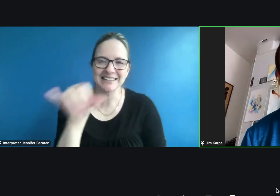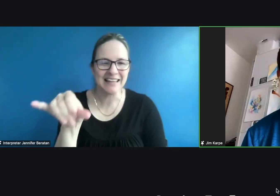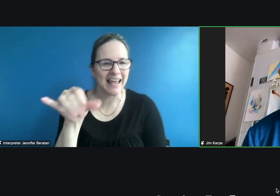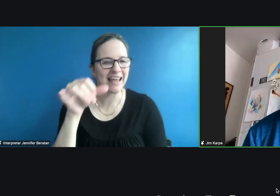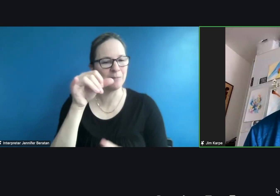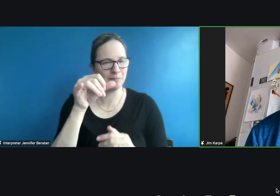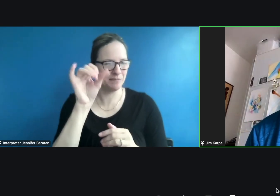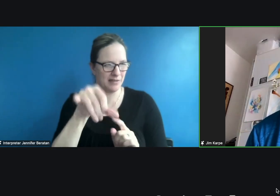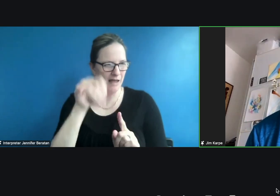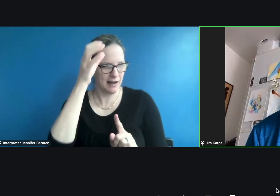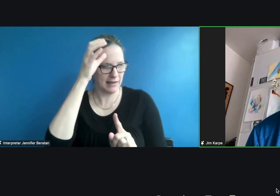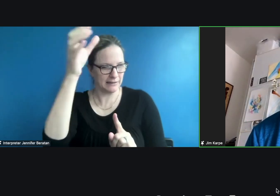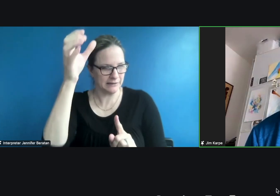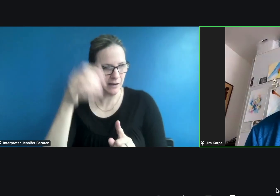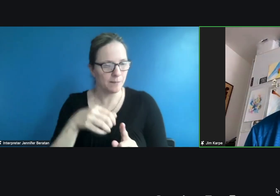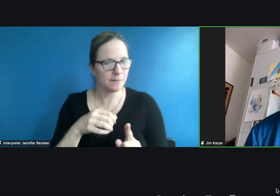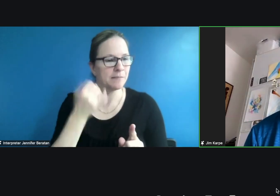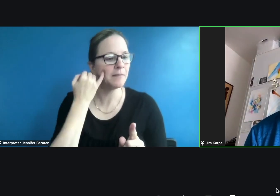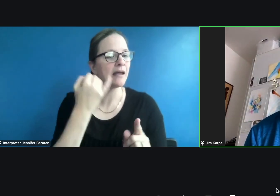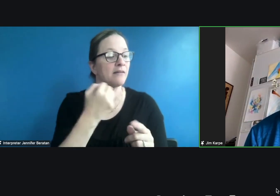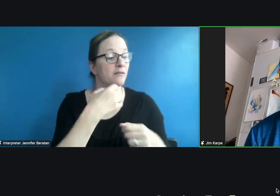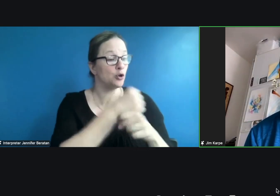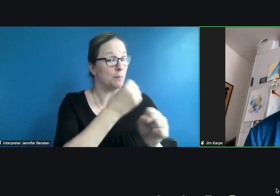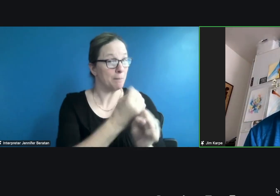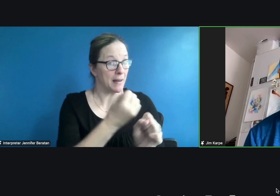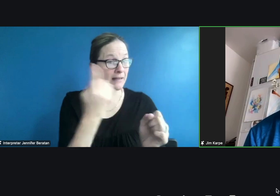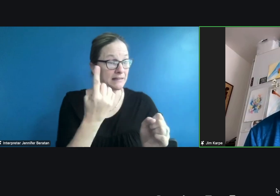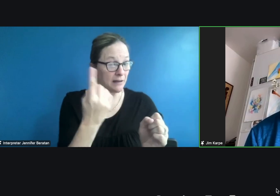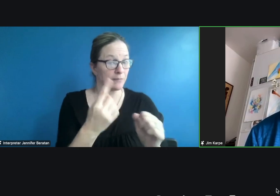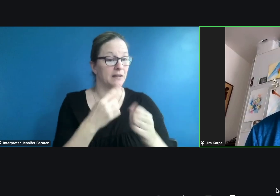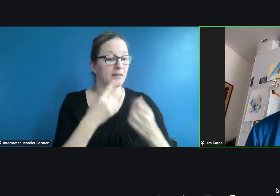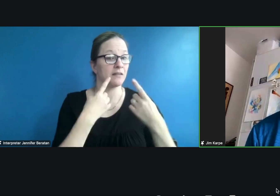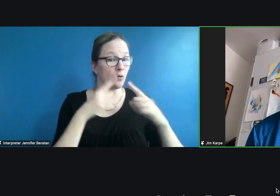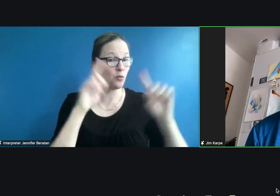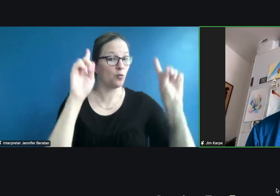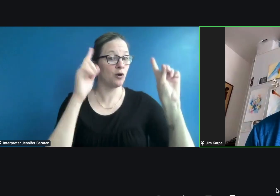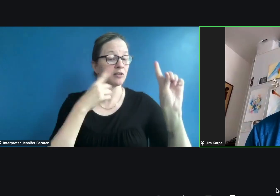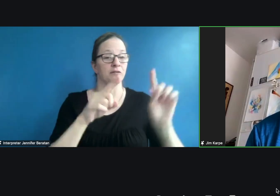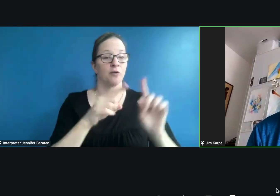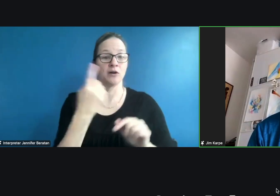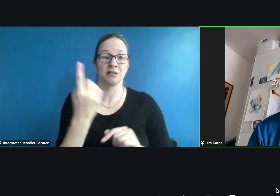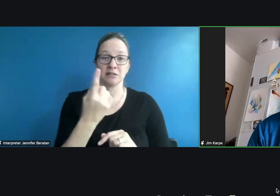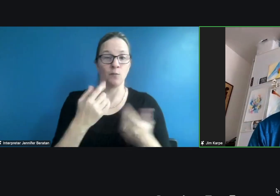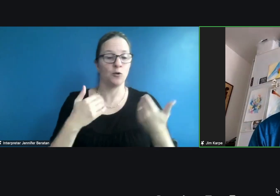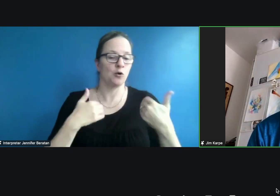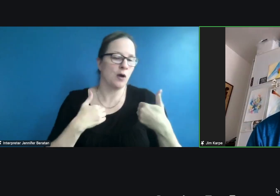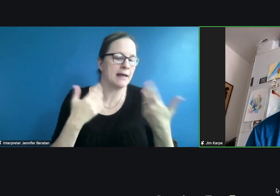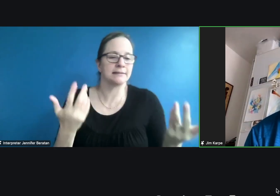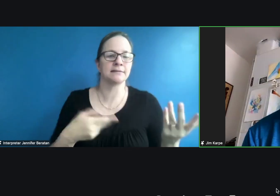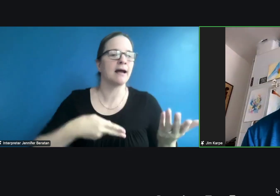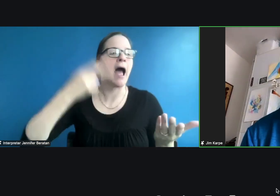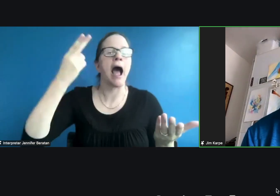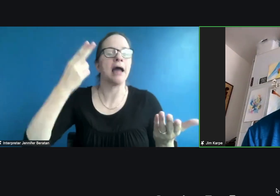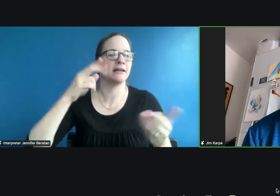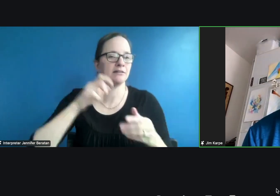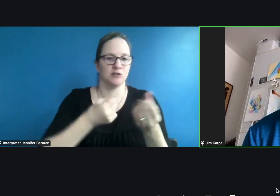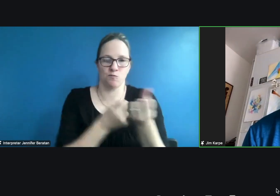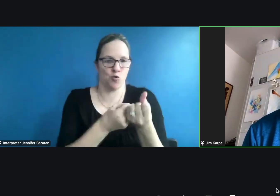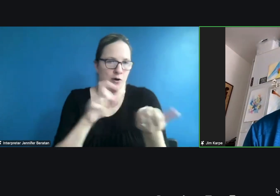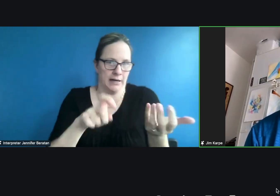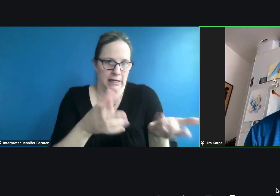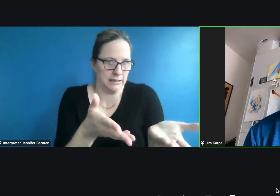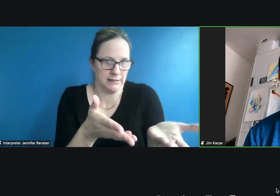universal design, if you make something that works for somebody who has high support